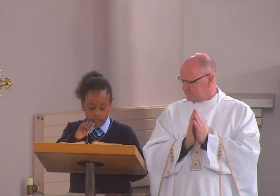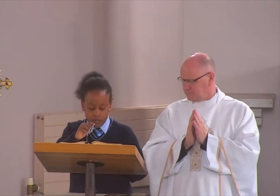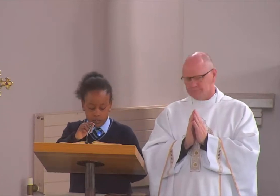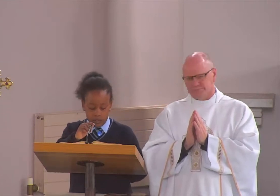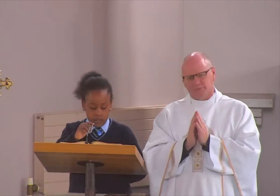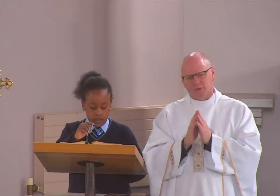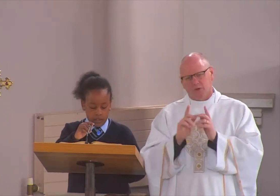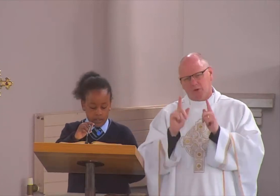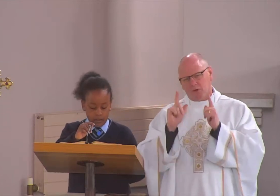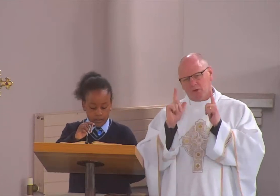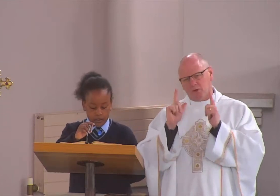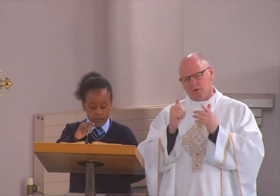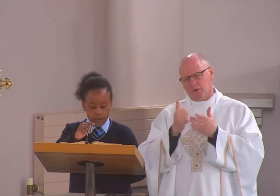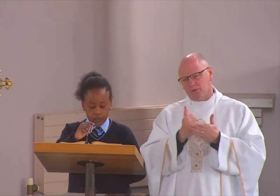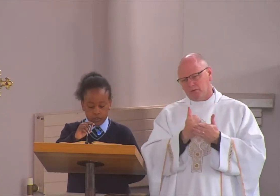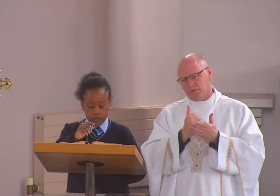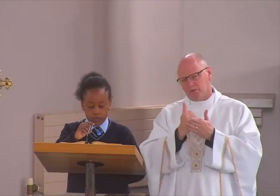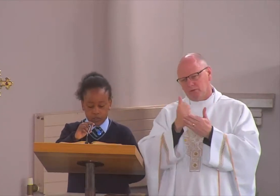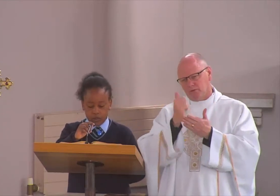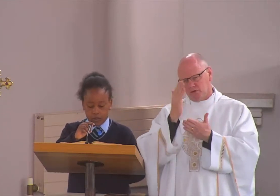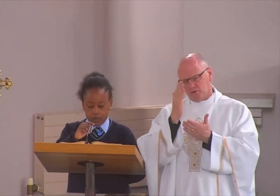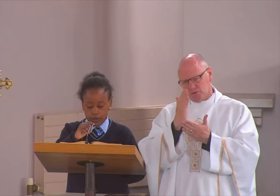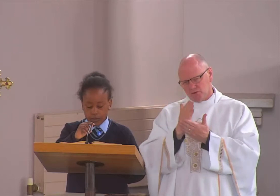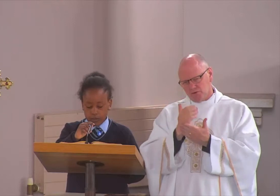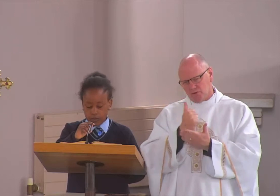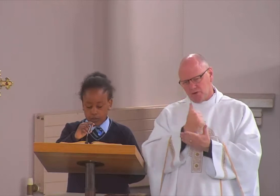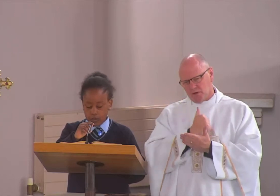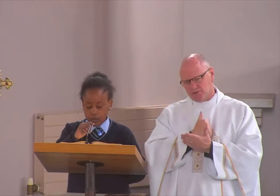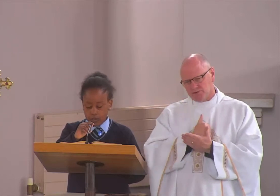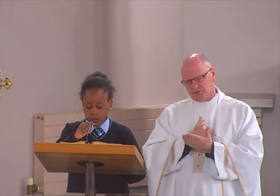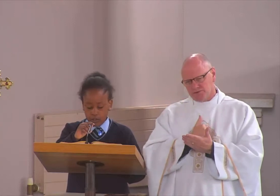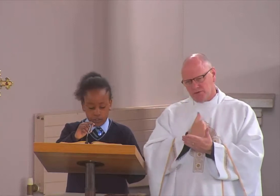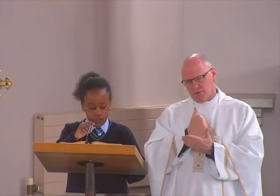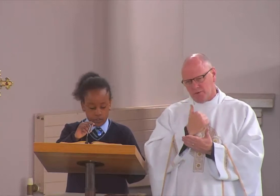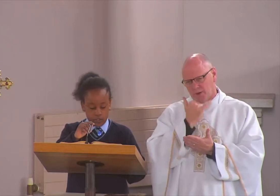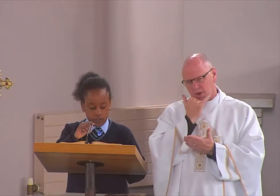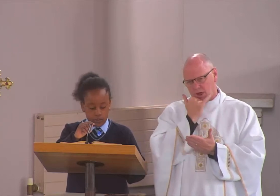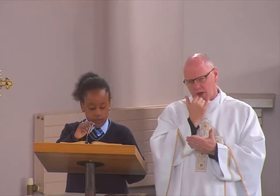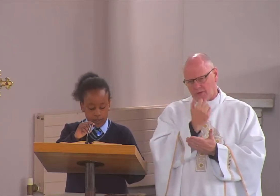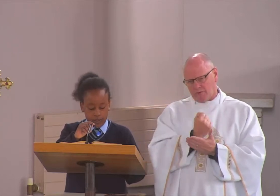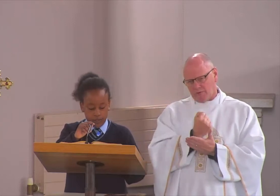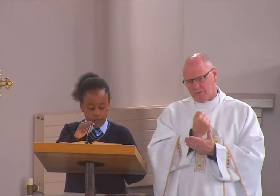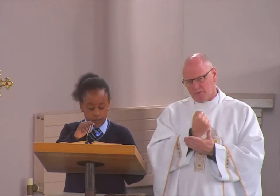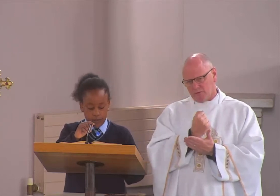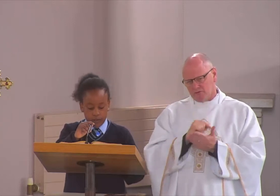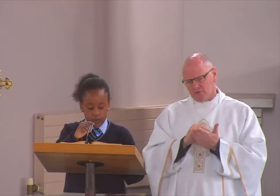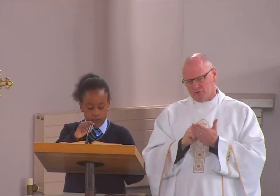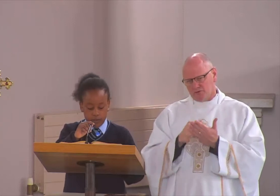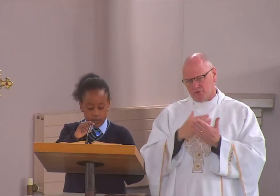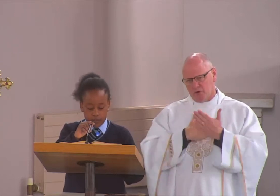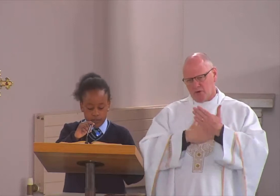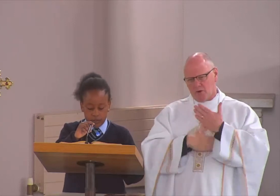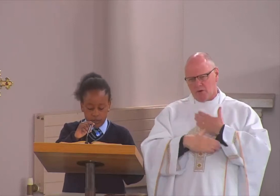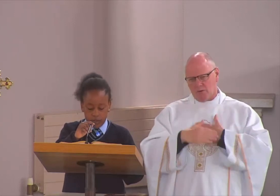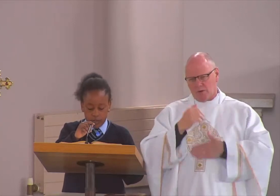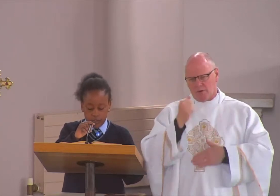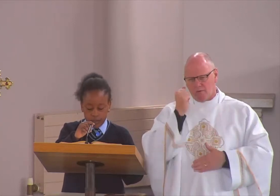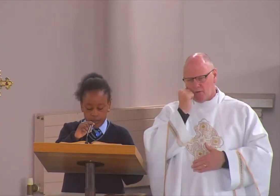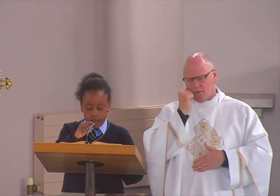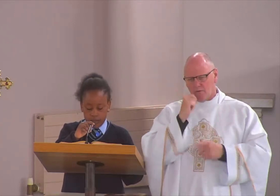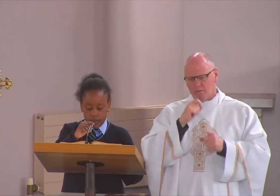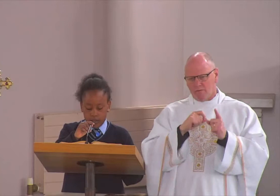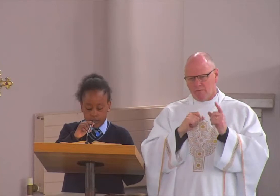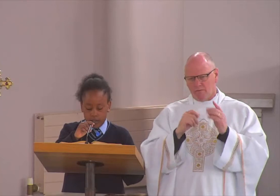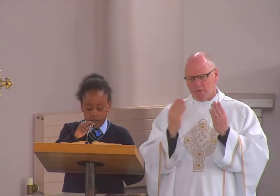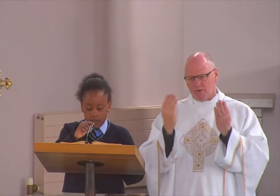Dear Lord, help us to be truly sorry when we have done wrong. Show us how to behave at home, in school, and at